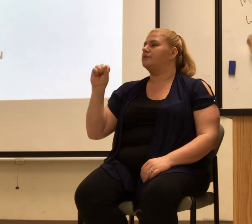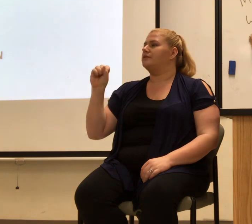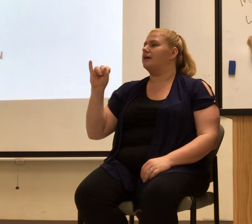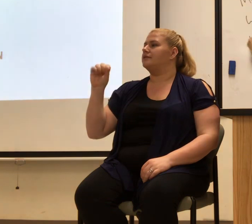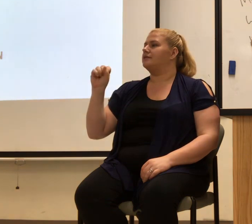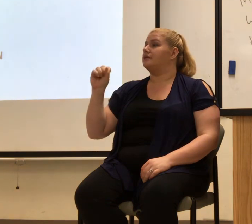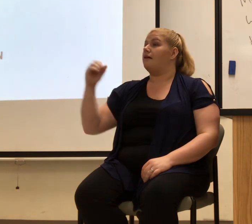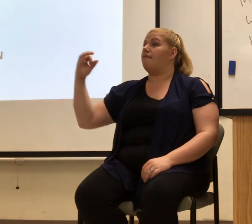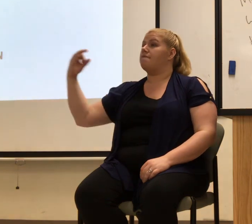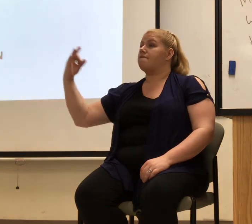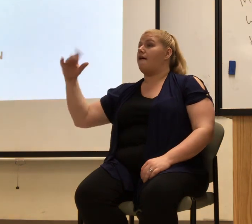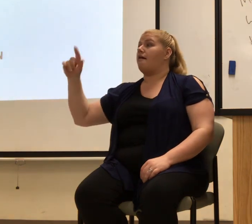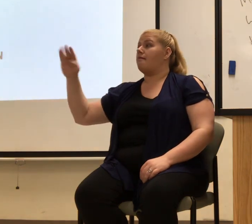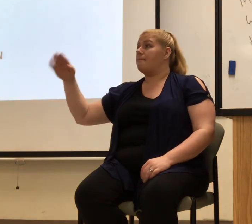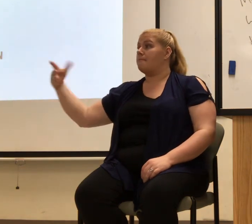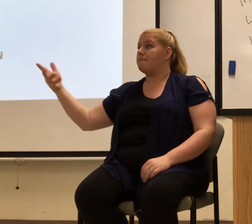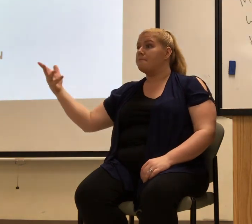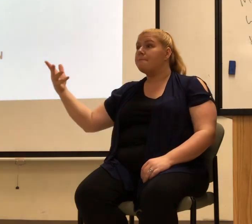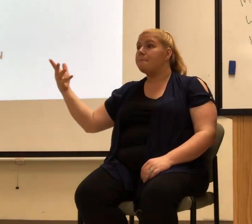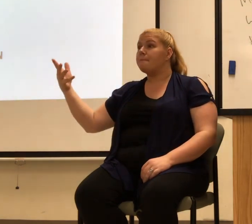Friday's lab.